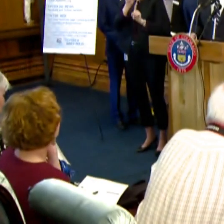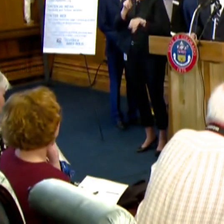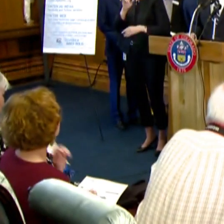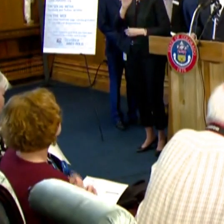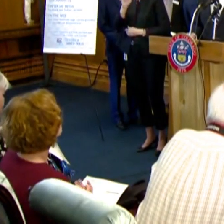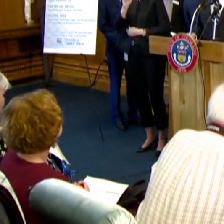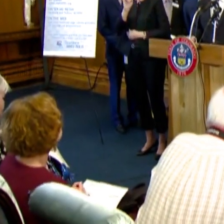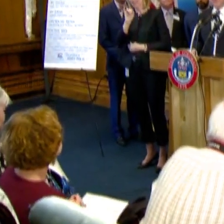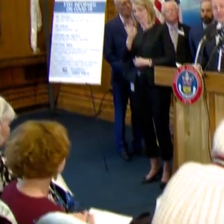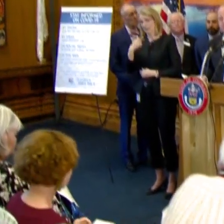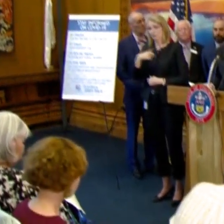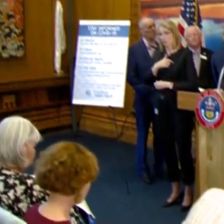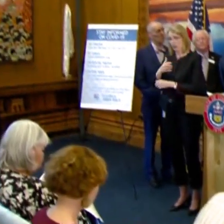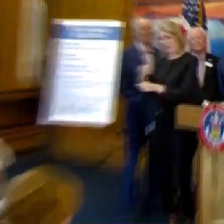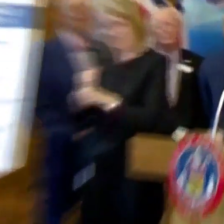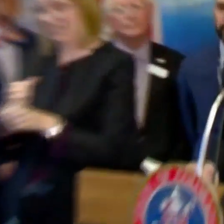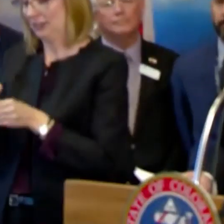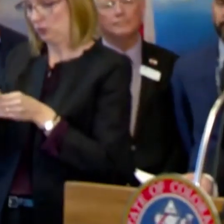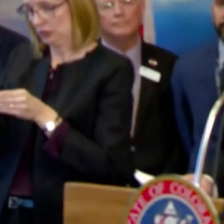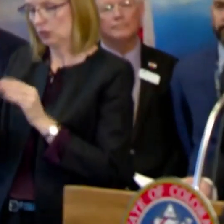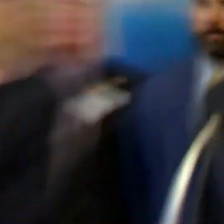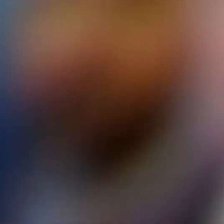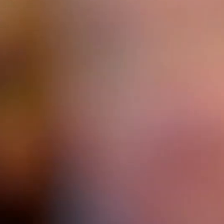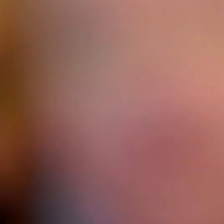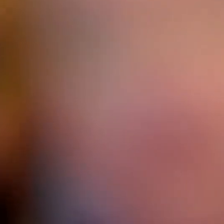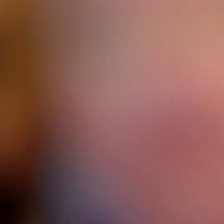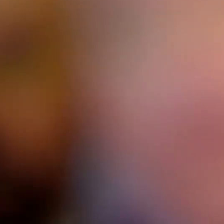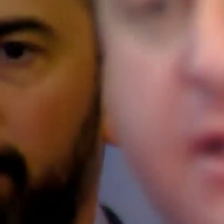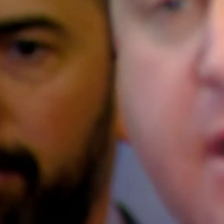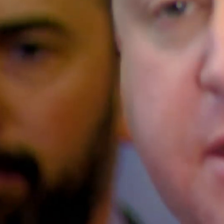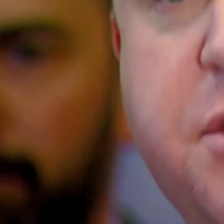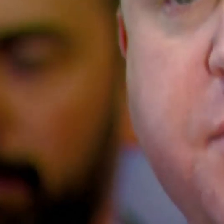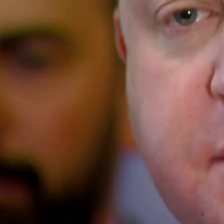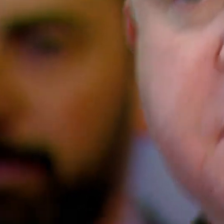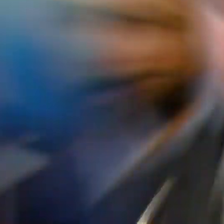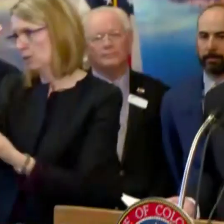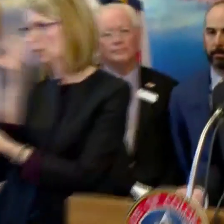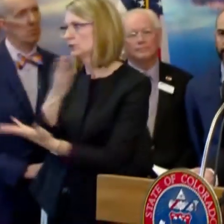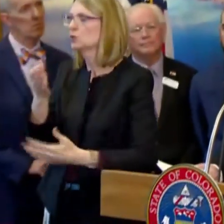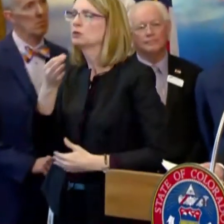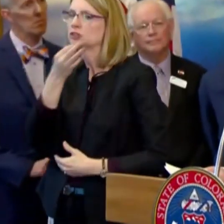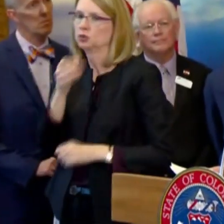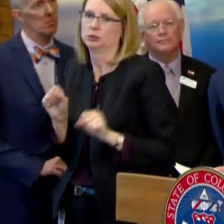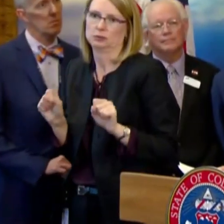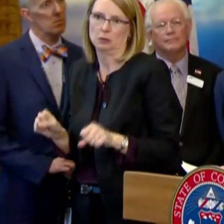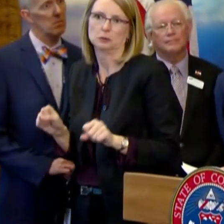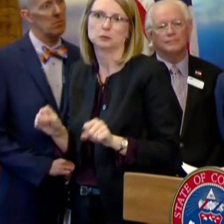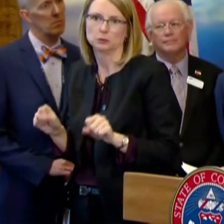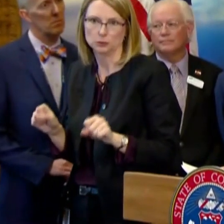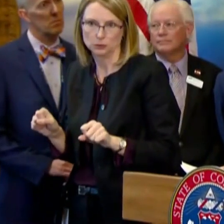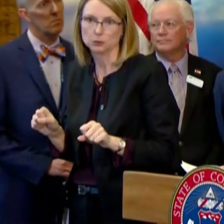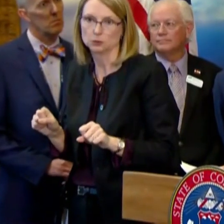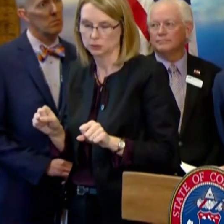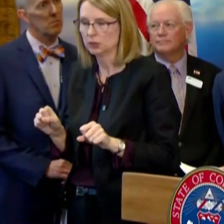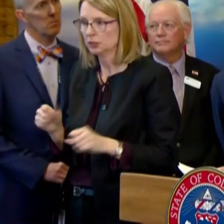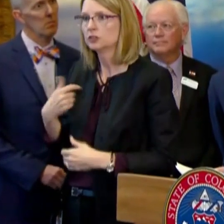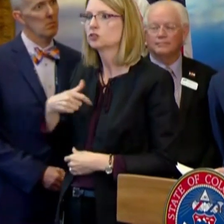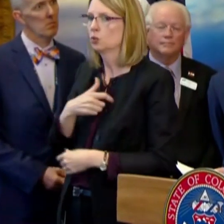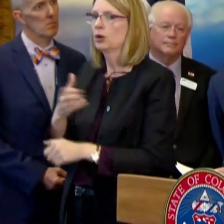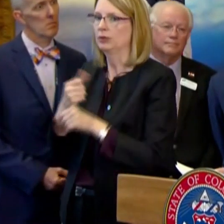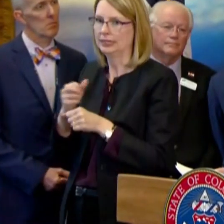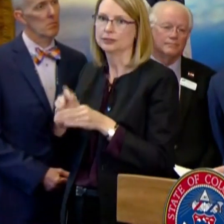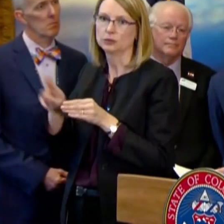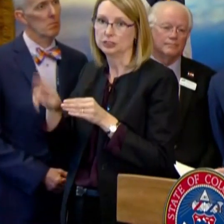is a positive test, we will notify the public as soon as is practical about that. As soon as after the patient themselves